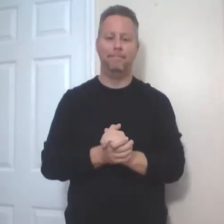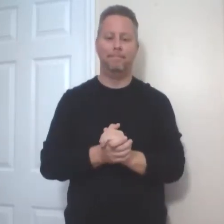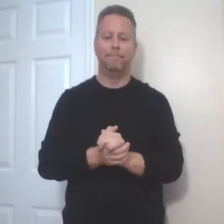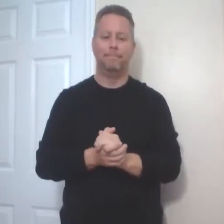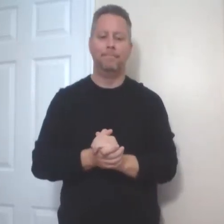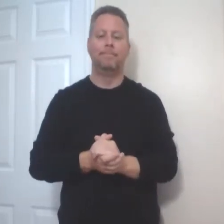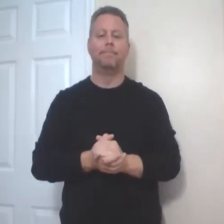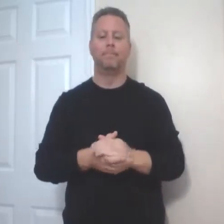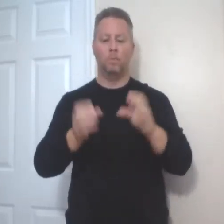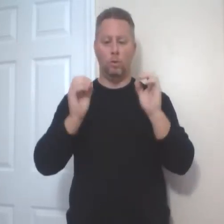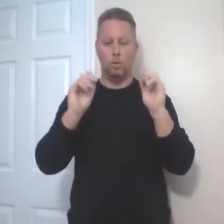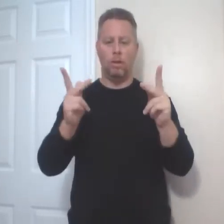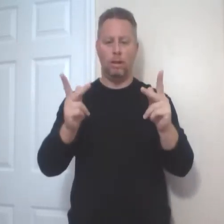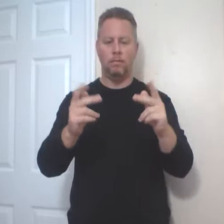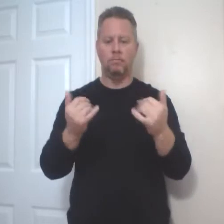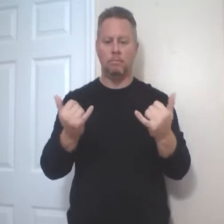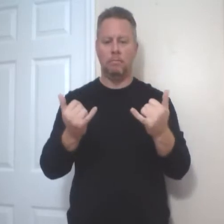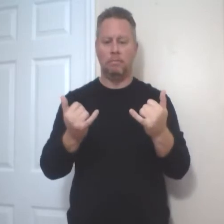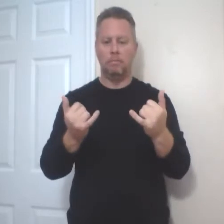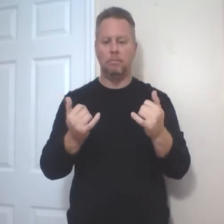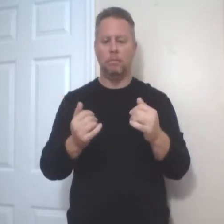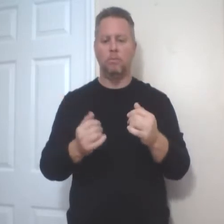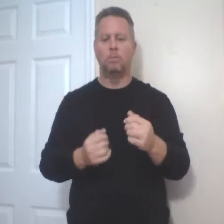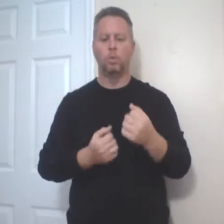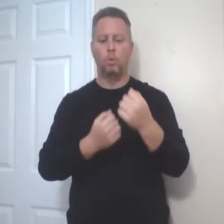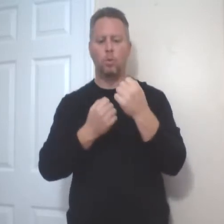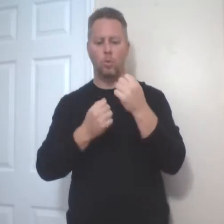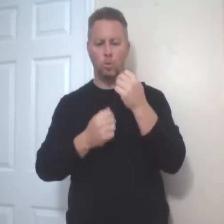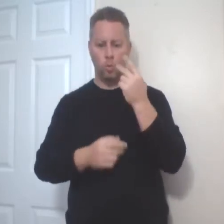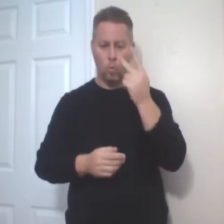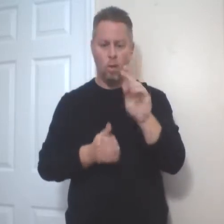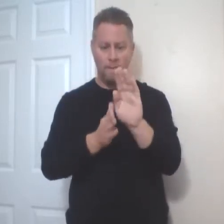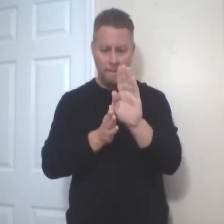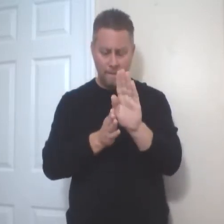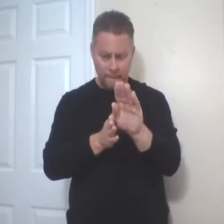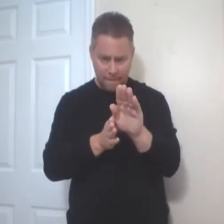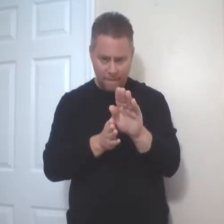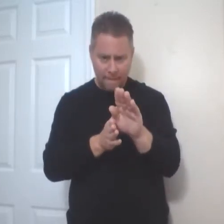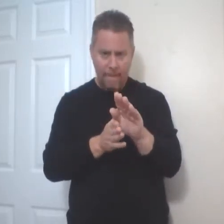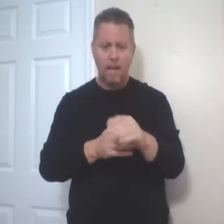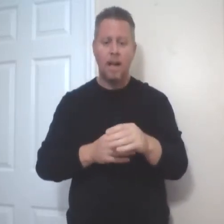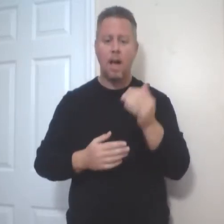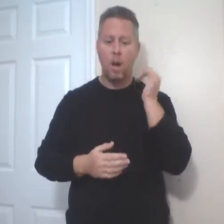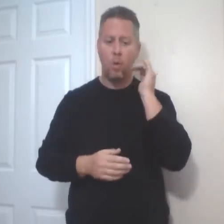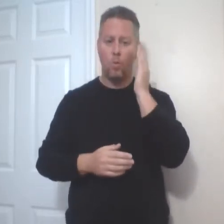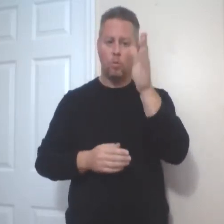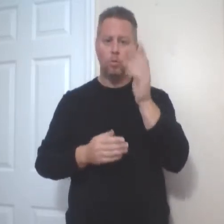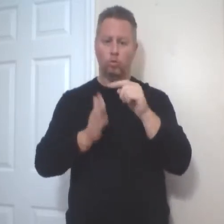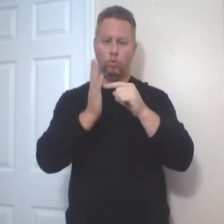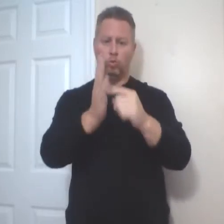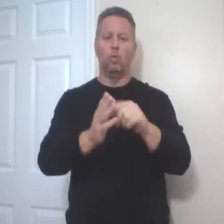Alright, go ahead and pause the video and try these numbers out. The answers are coming up in 3, 2,